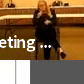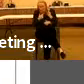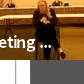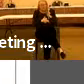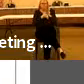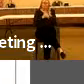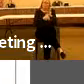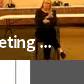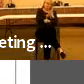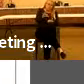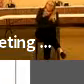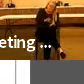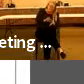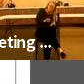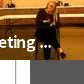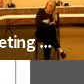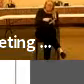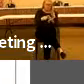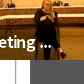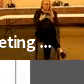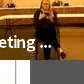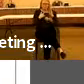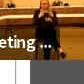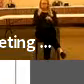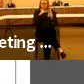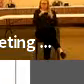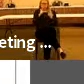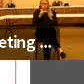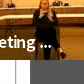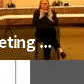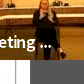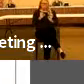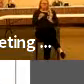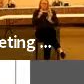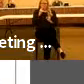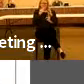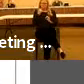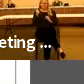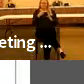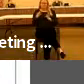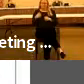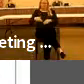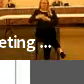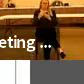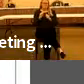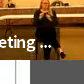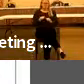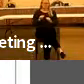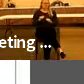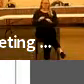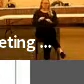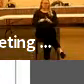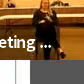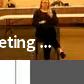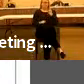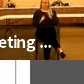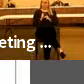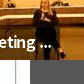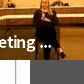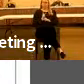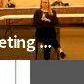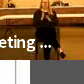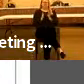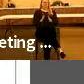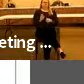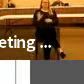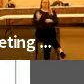but also just to try to really make it the best plan that we can possibly provide here. So Jess, I'd just like to follow up on